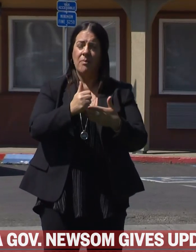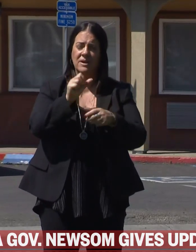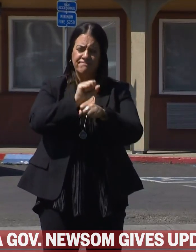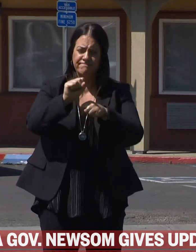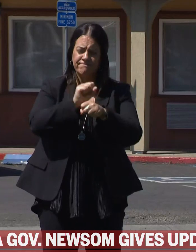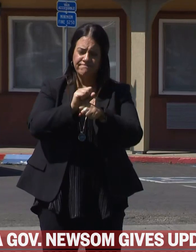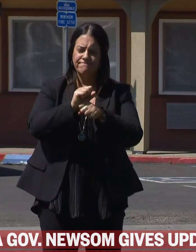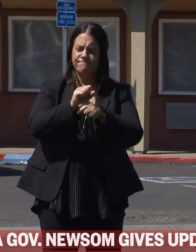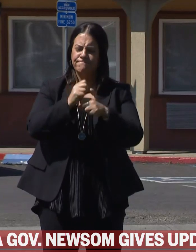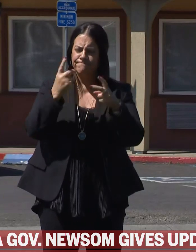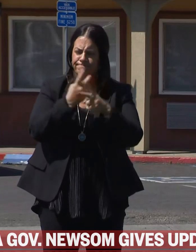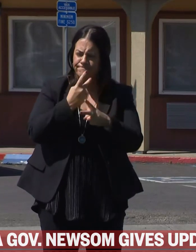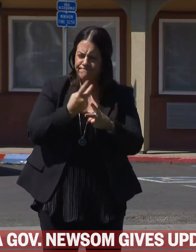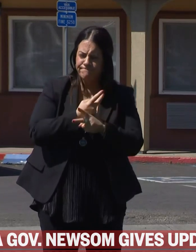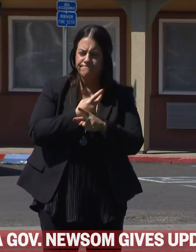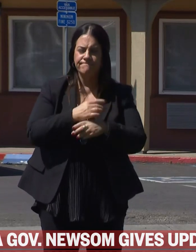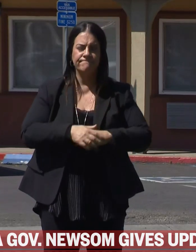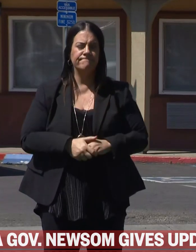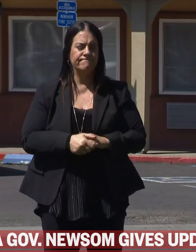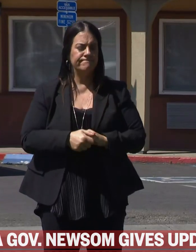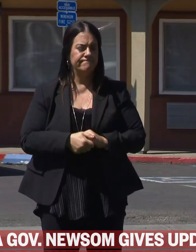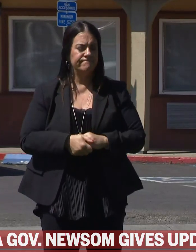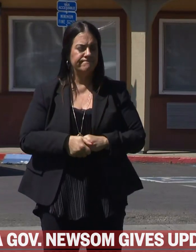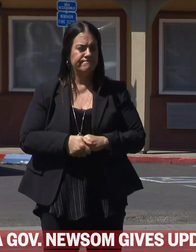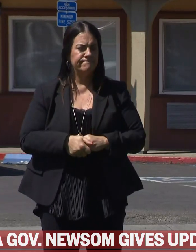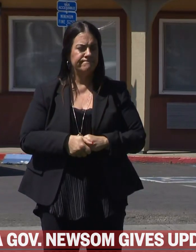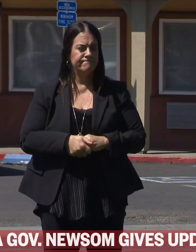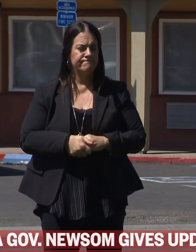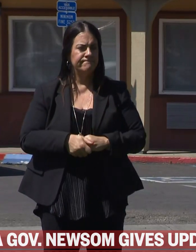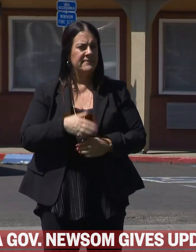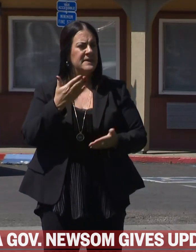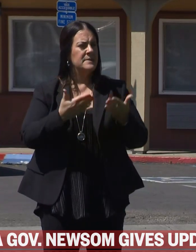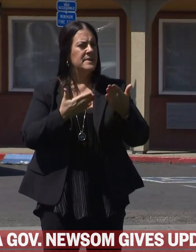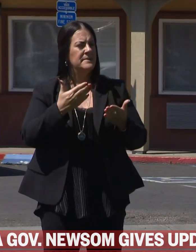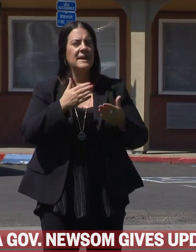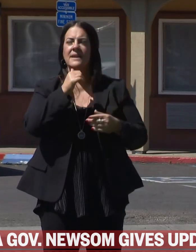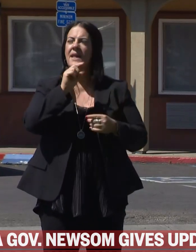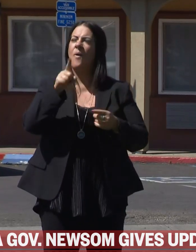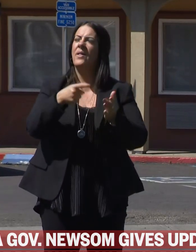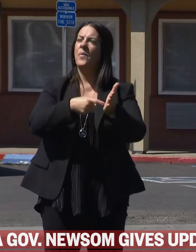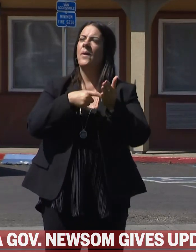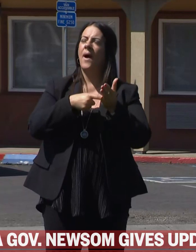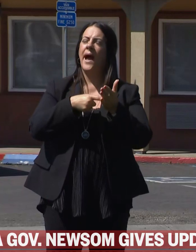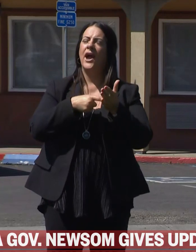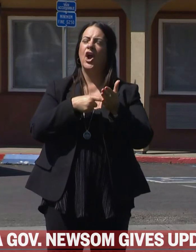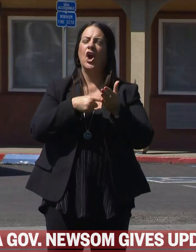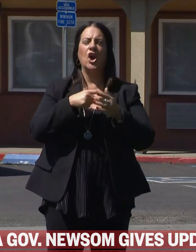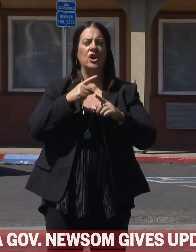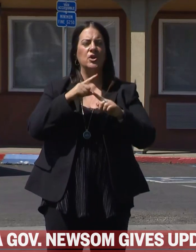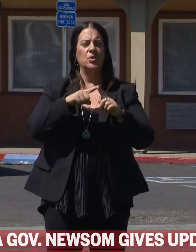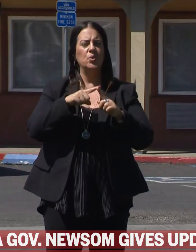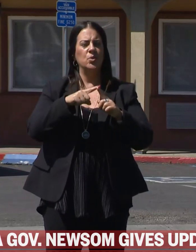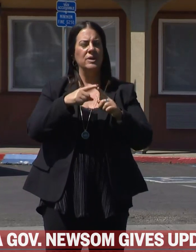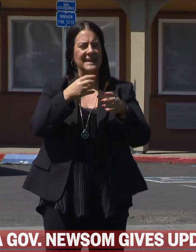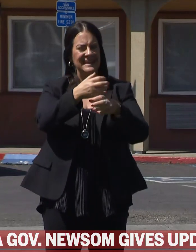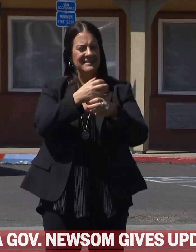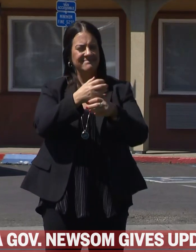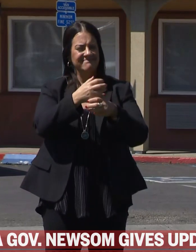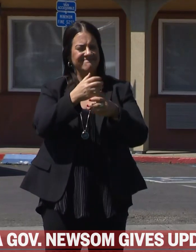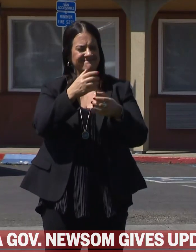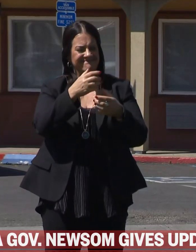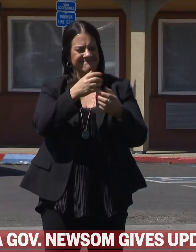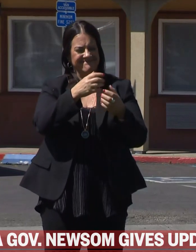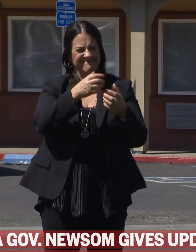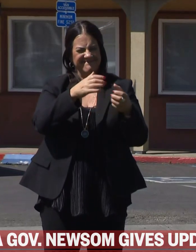that maybe it ought to be required to bring people indoors, not just be an option. And